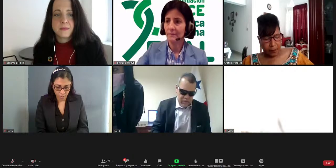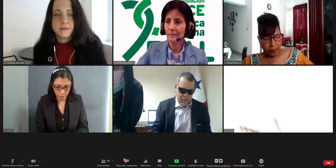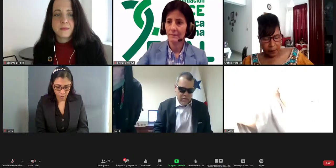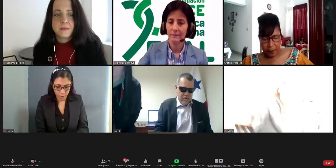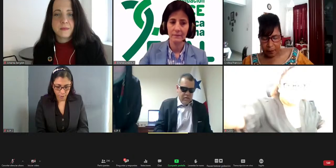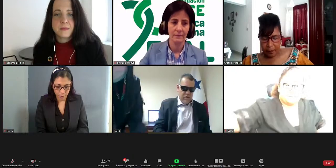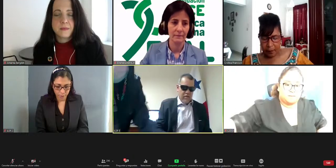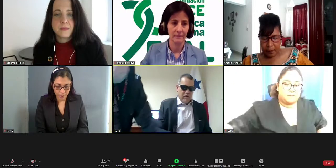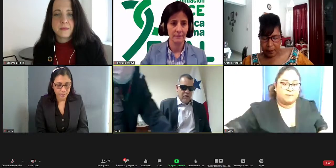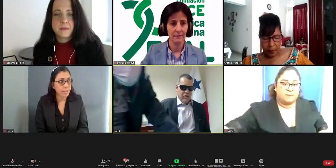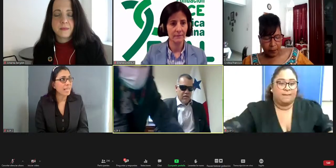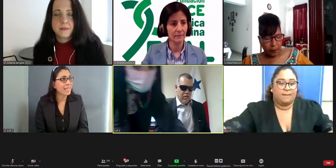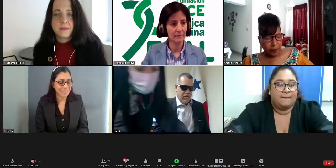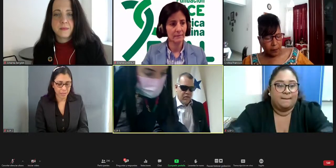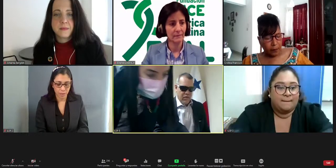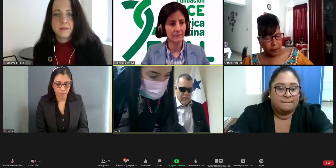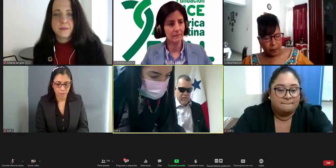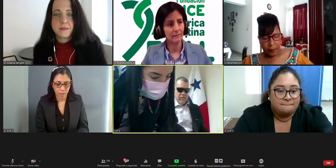foreign